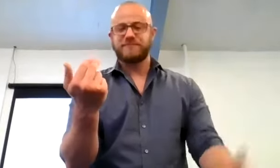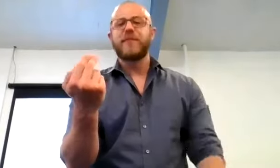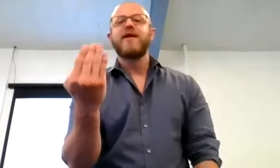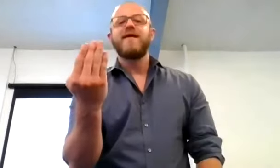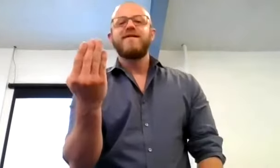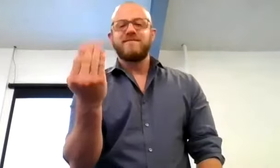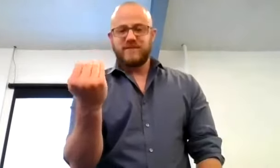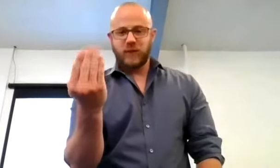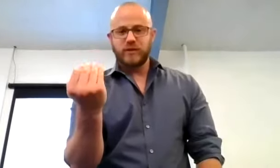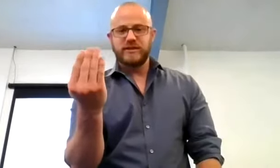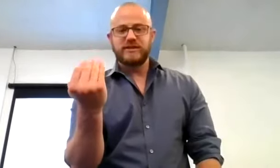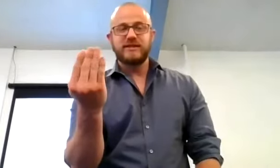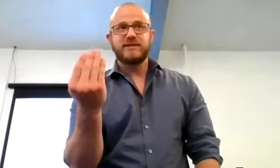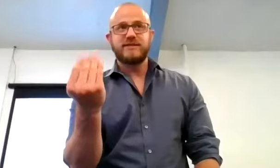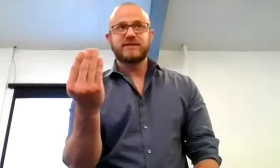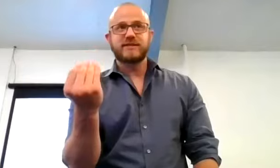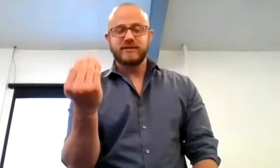yep, good job, yep, that's right, 14,